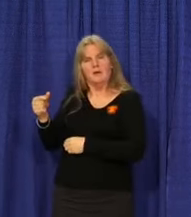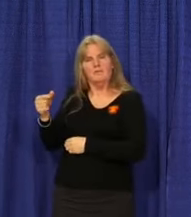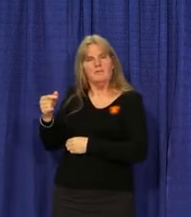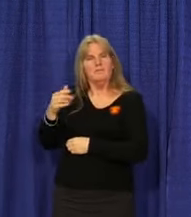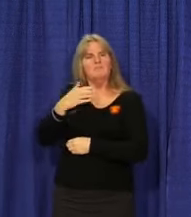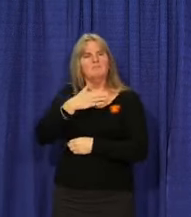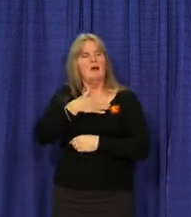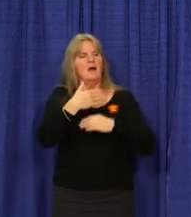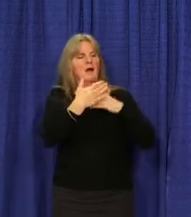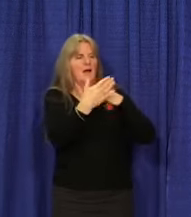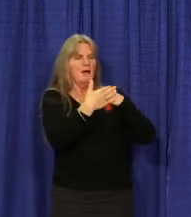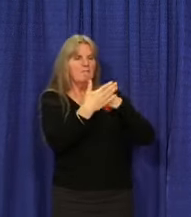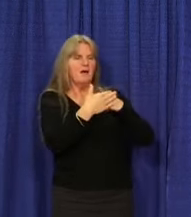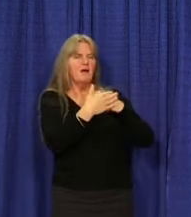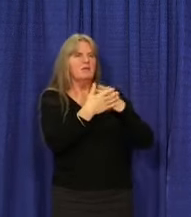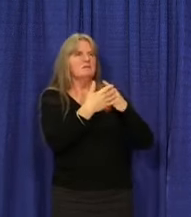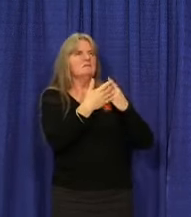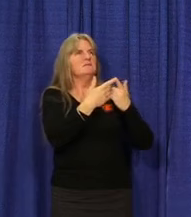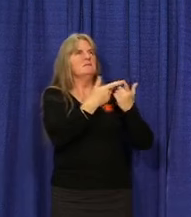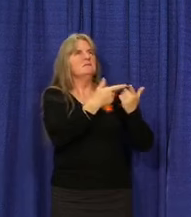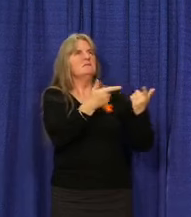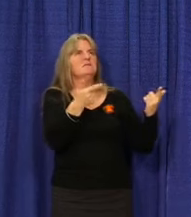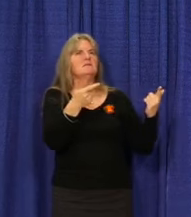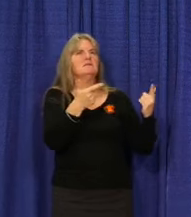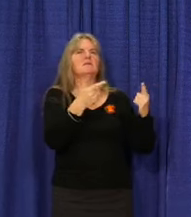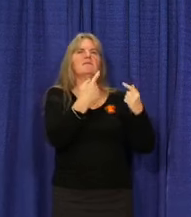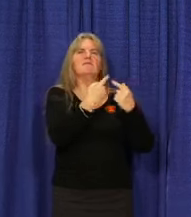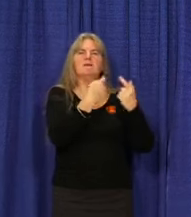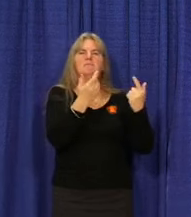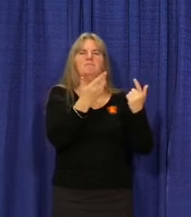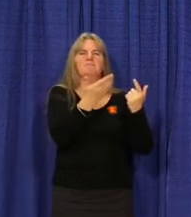my advice, based on the